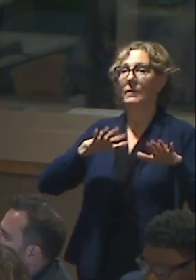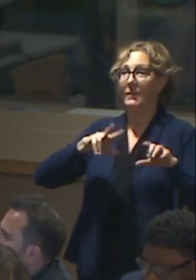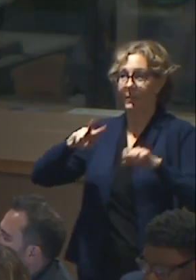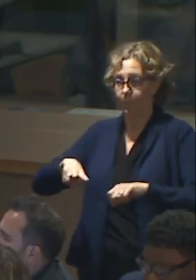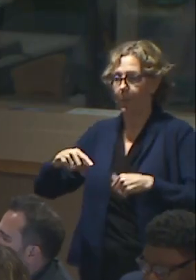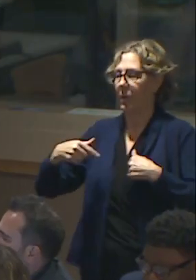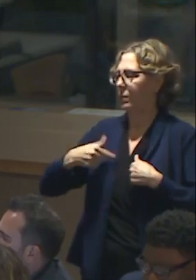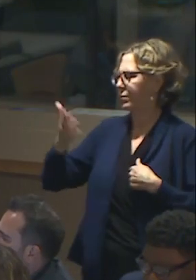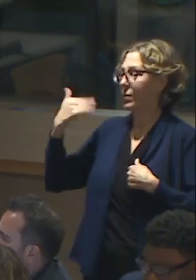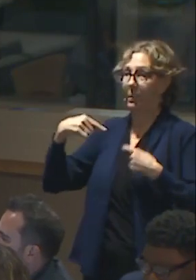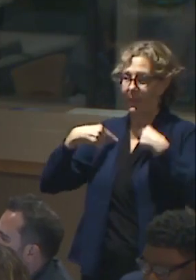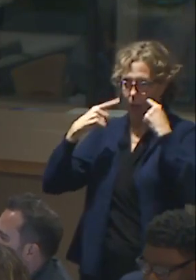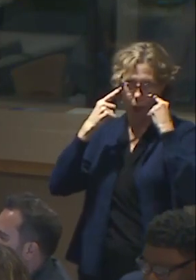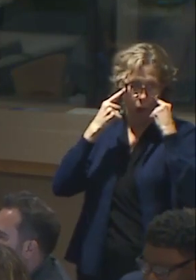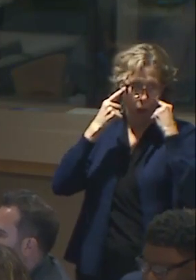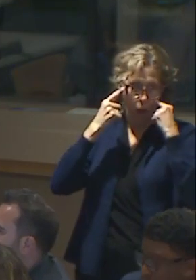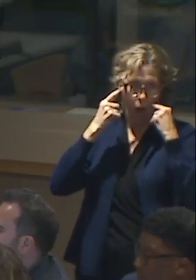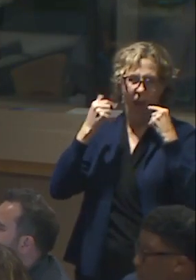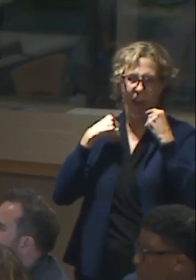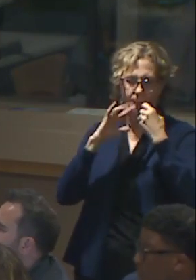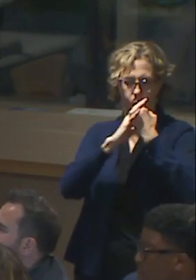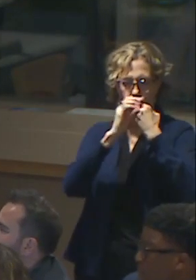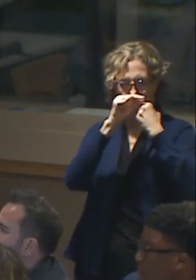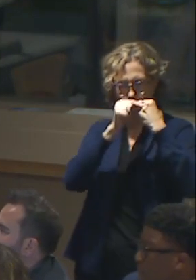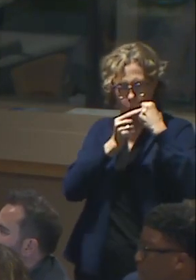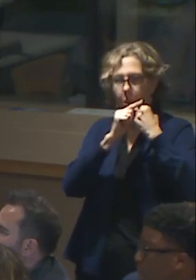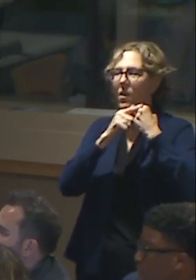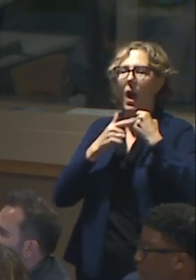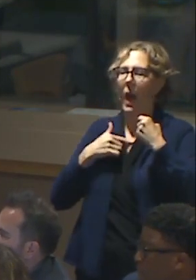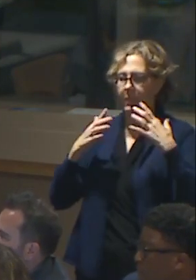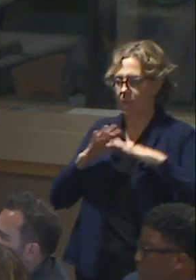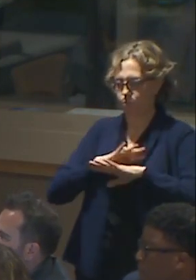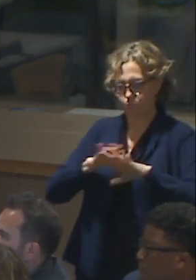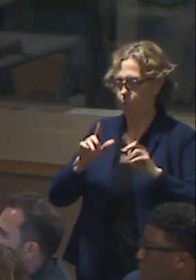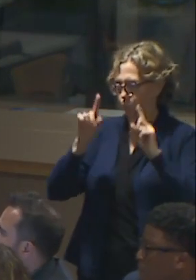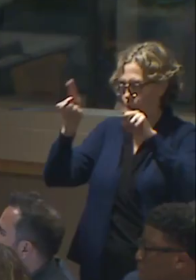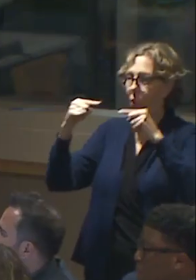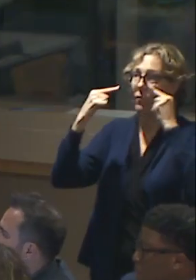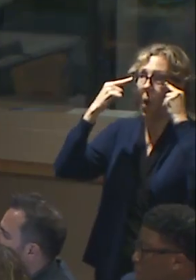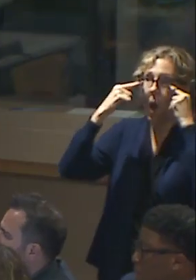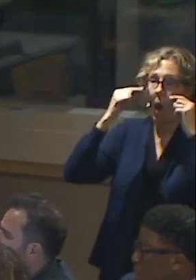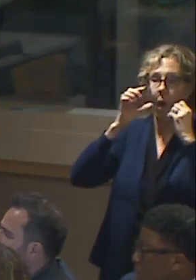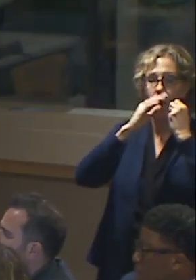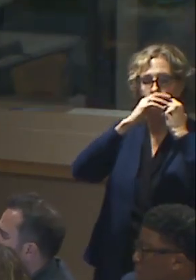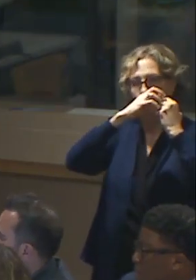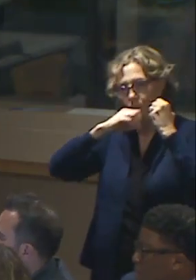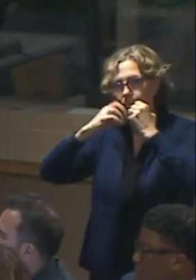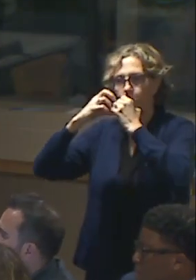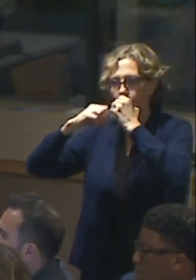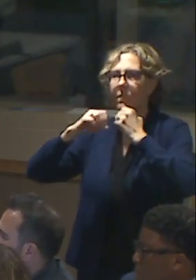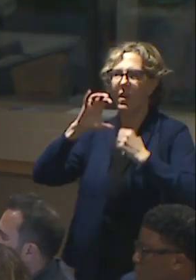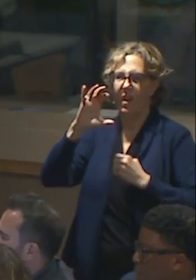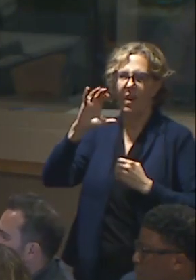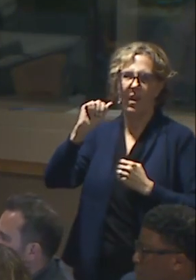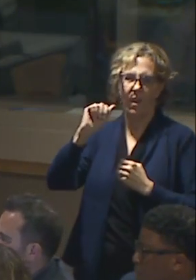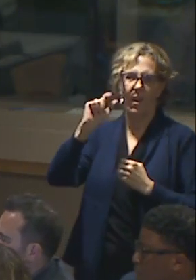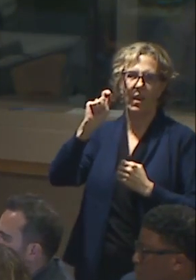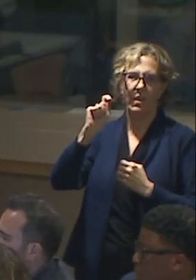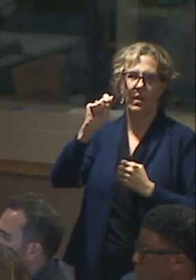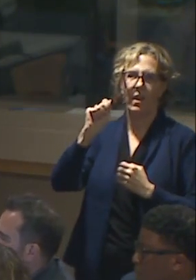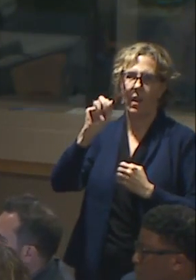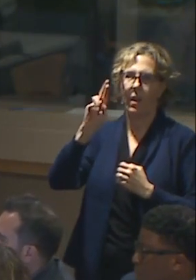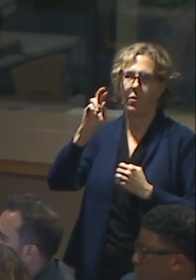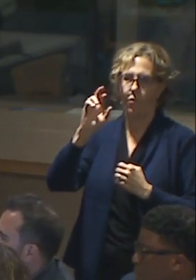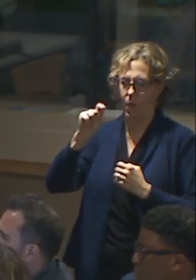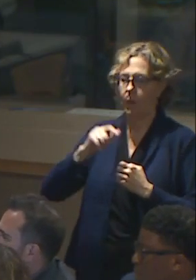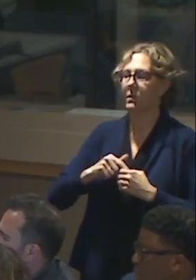cataracts, I finally decided to break down and get them removed. So I talked to the provider in advance. I did all the best things. I wore my